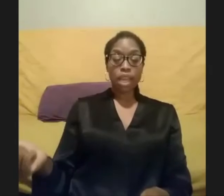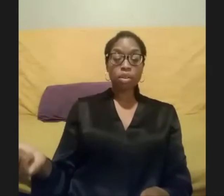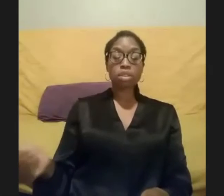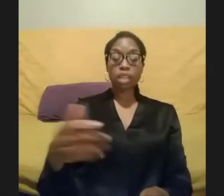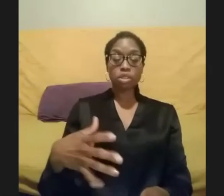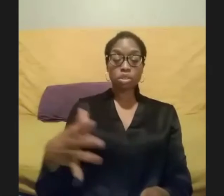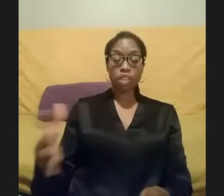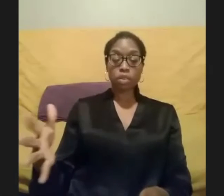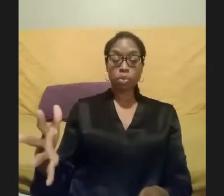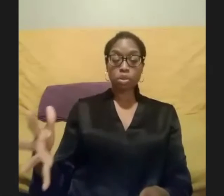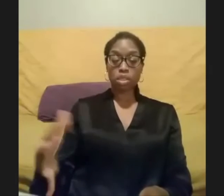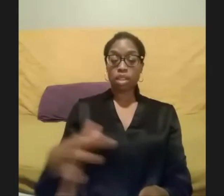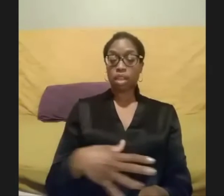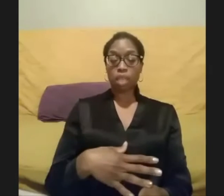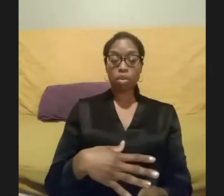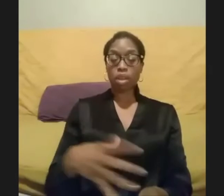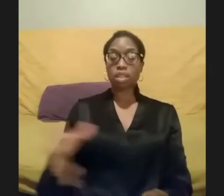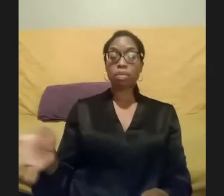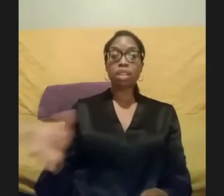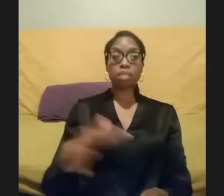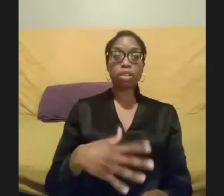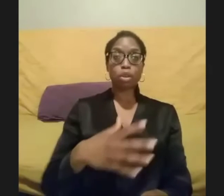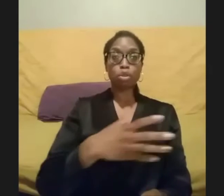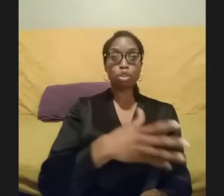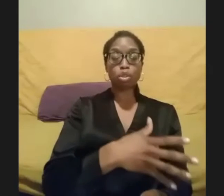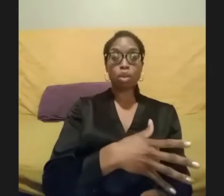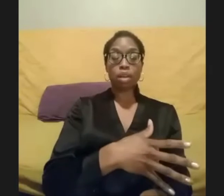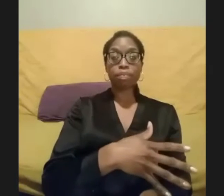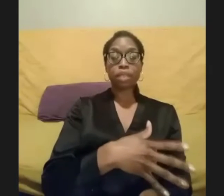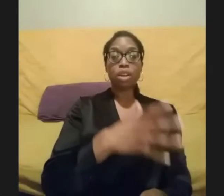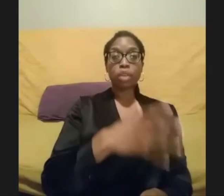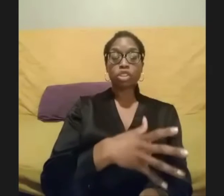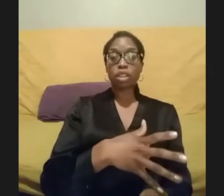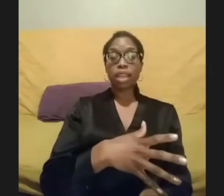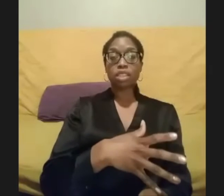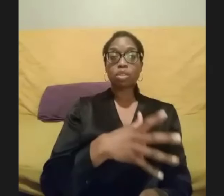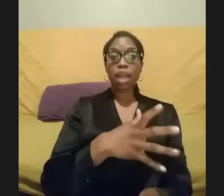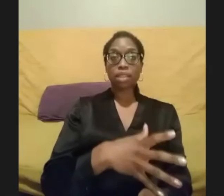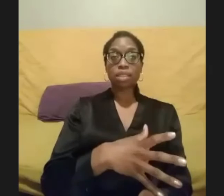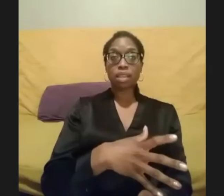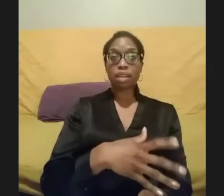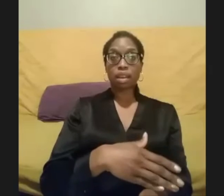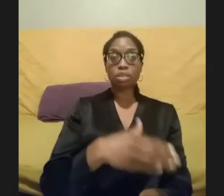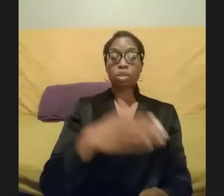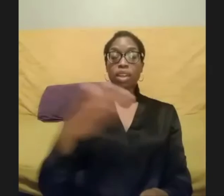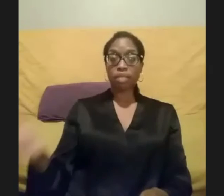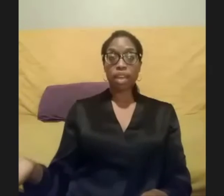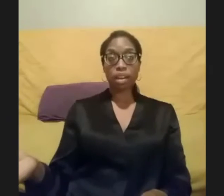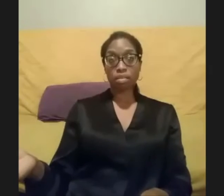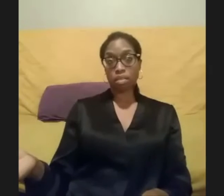some cancer survivorship resources that I came across, and I'm going to email those to Rachel and to Allison, so you can have that later